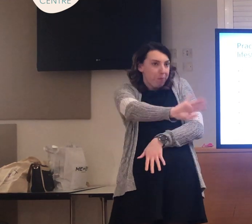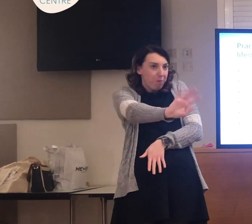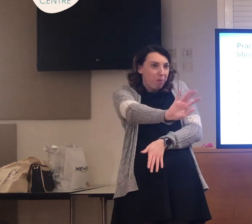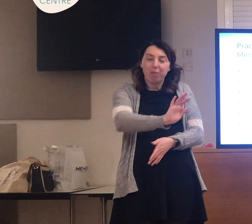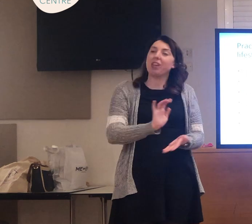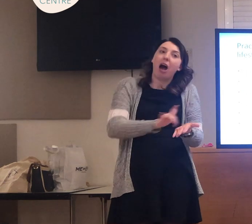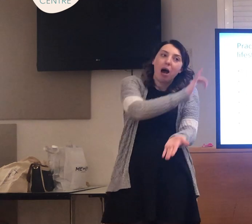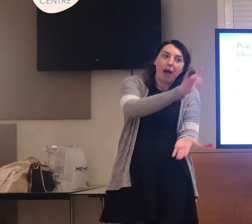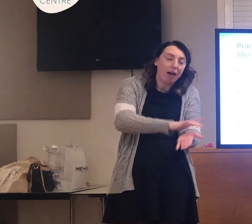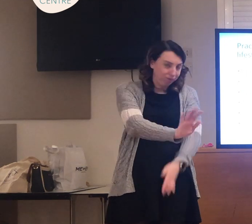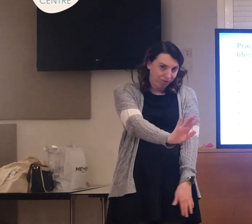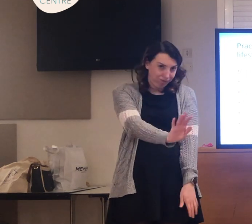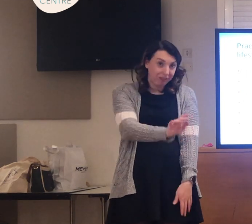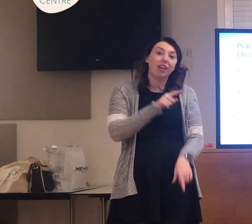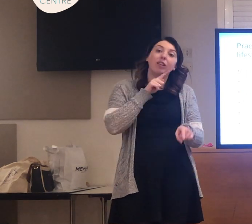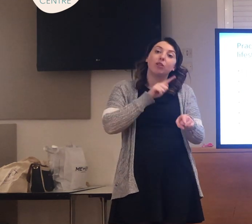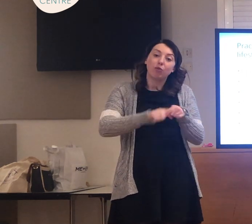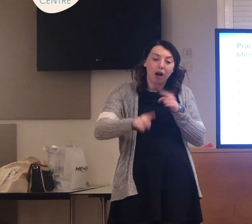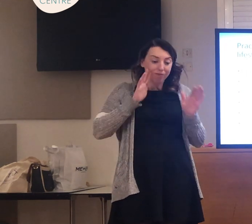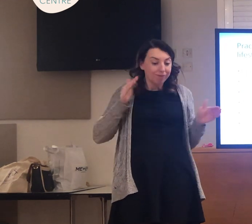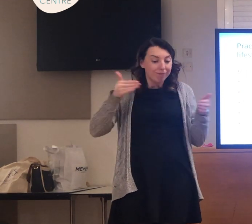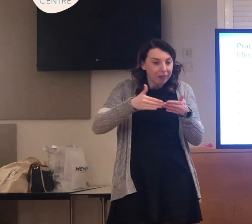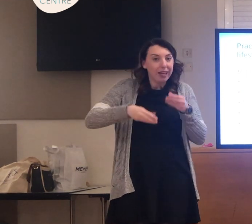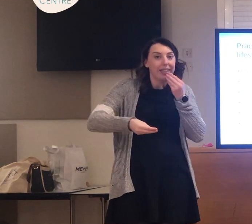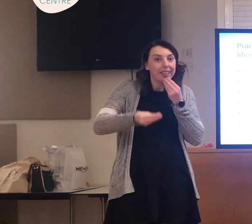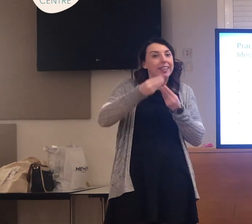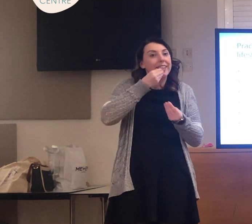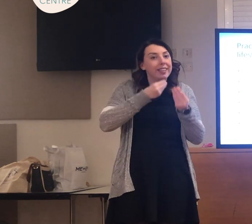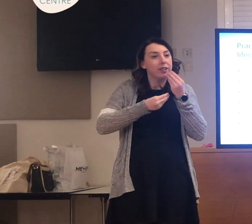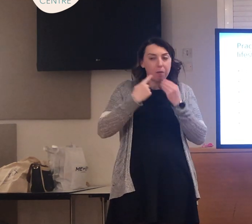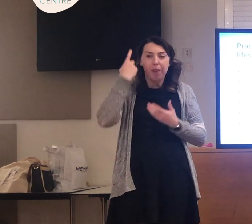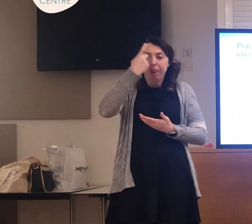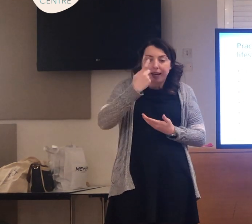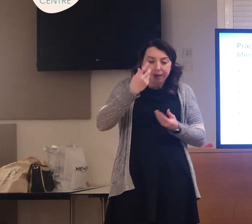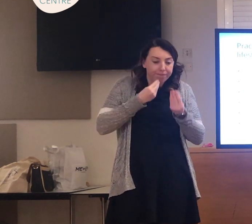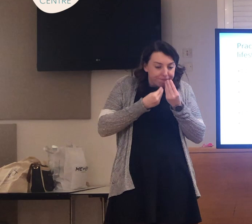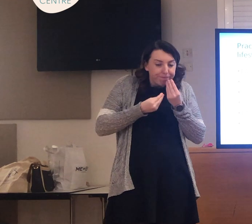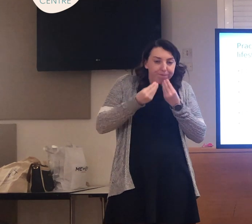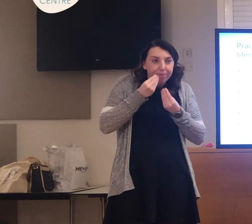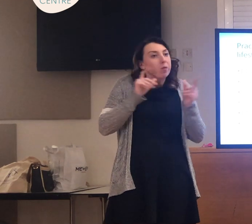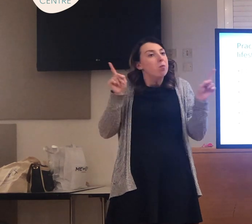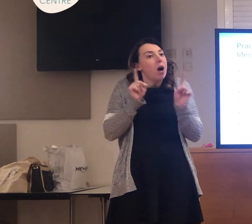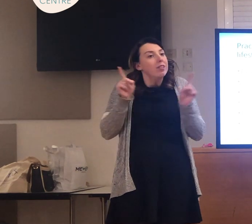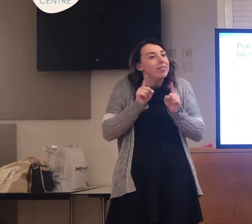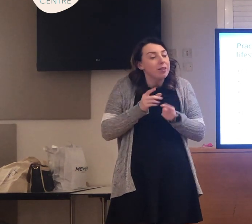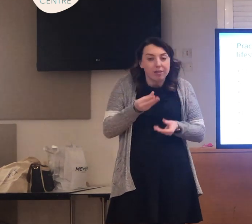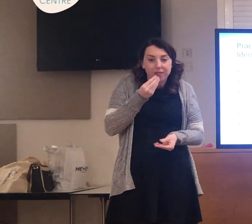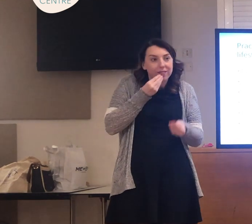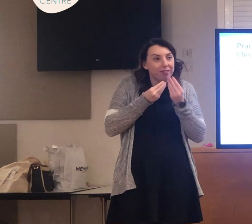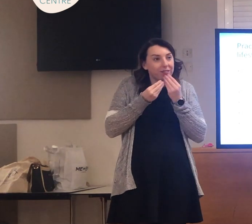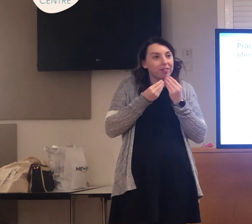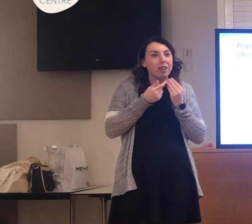iPad, and try to eat mindfully. And by mindfully, you've heard